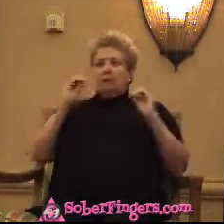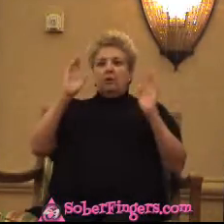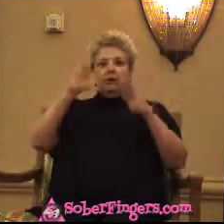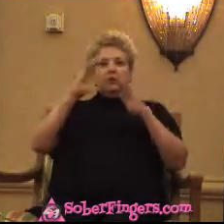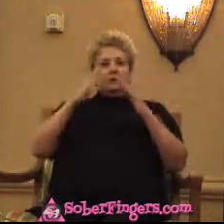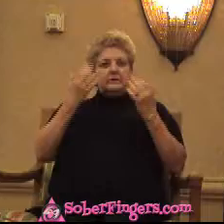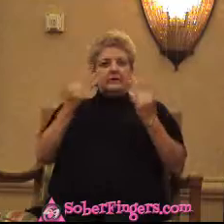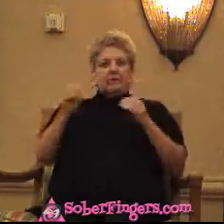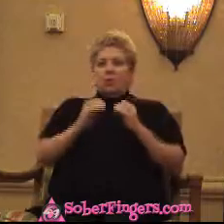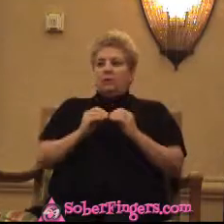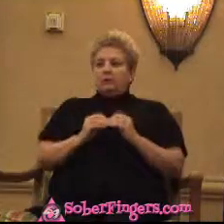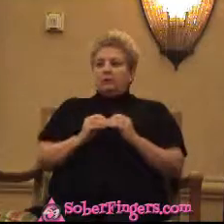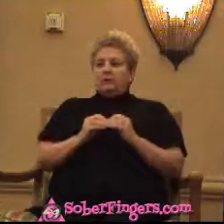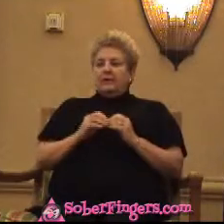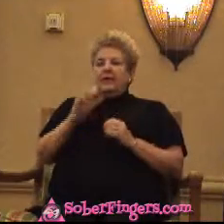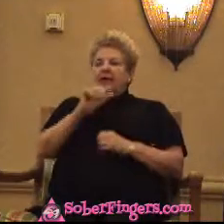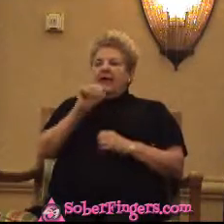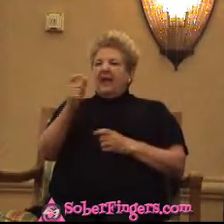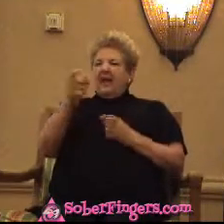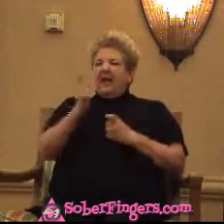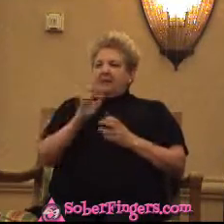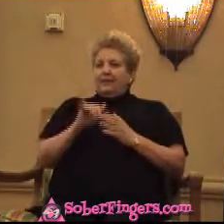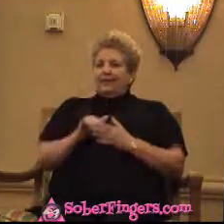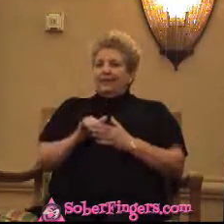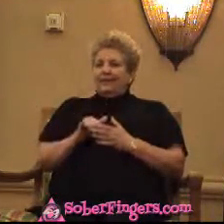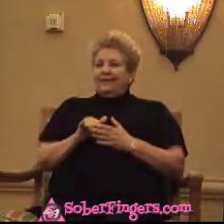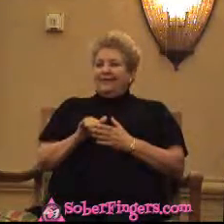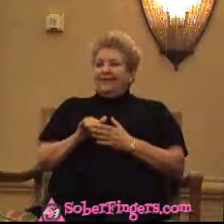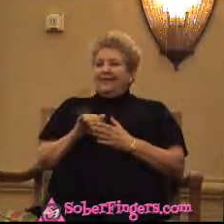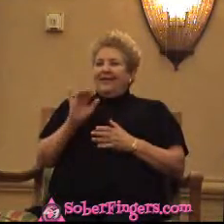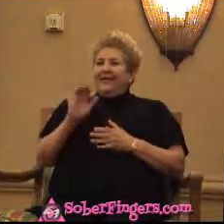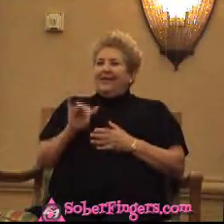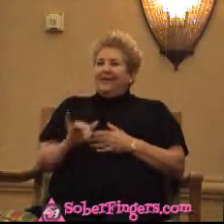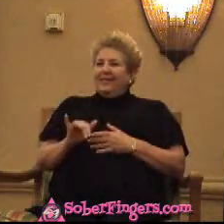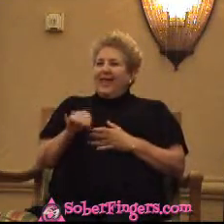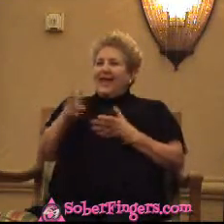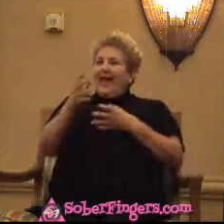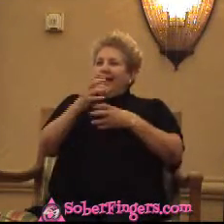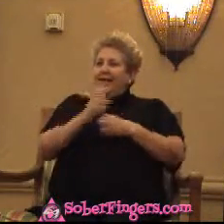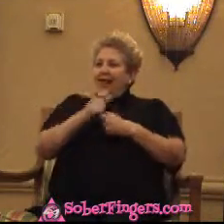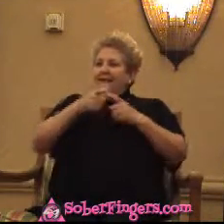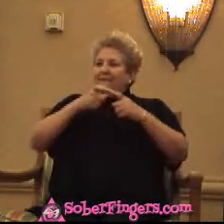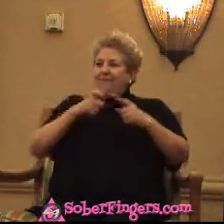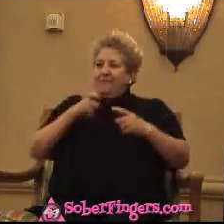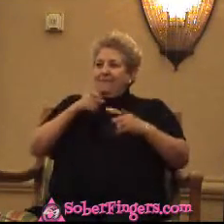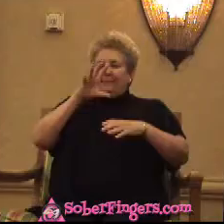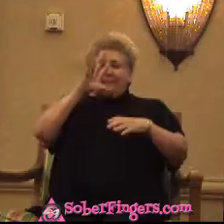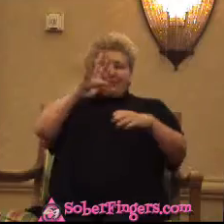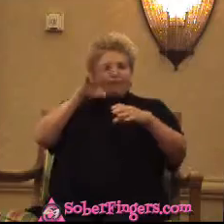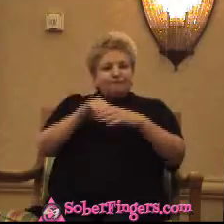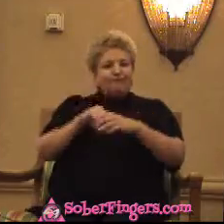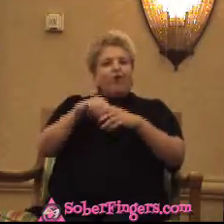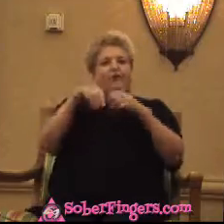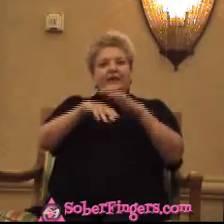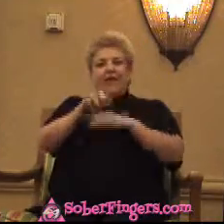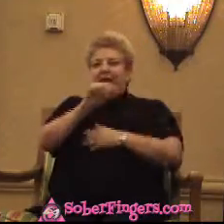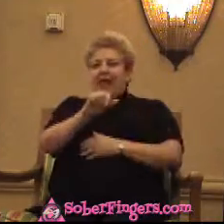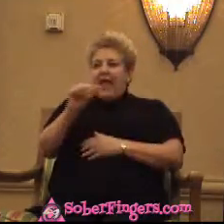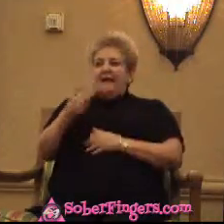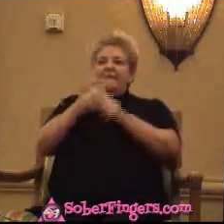way. And that was a gift that I got just by being an active member of Alcoholics Anonymous and taking direction from a sponsor and trying to do what I'm